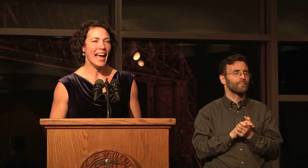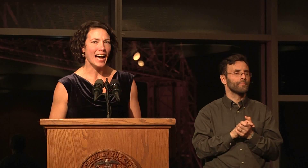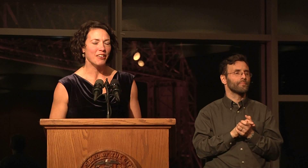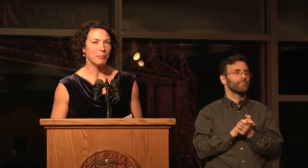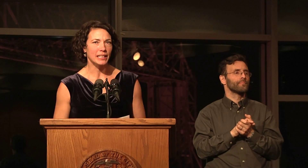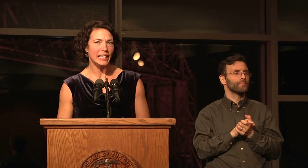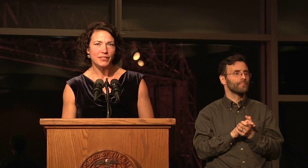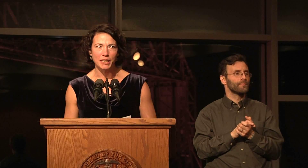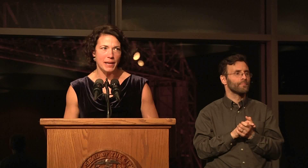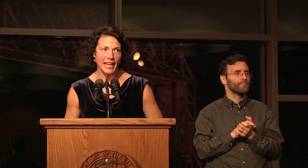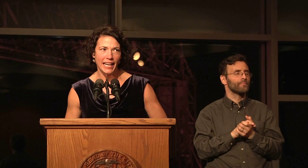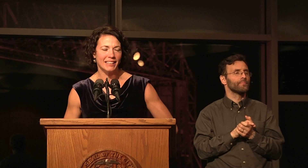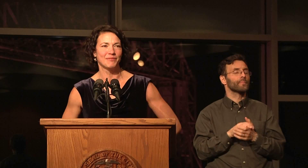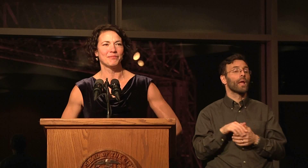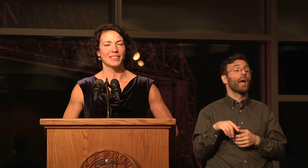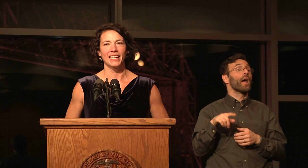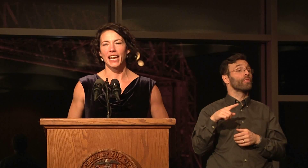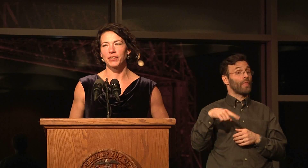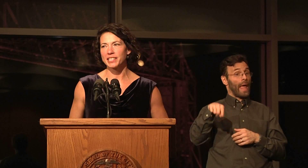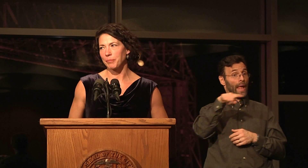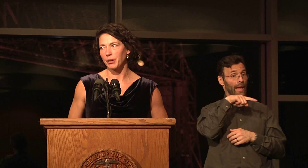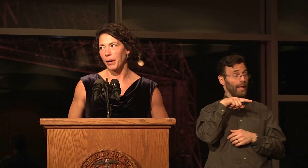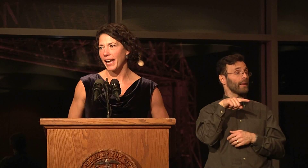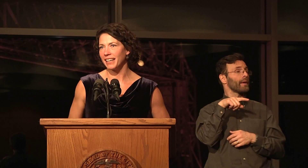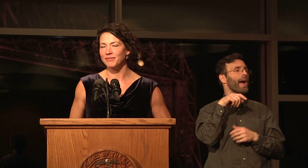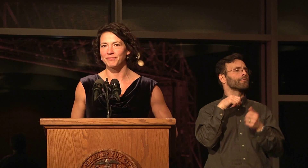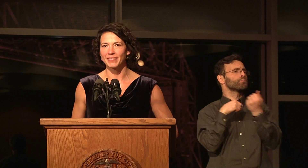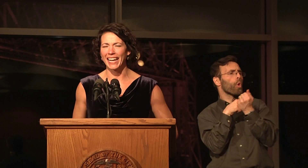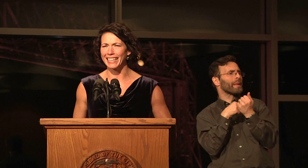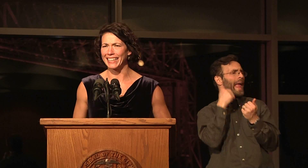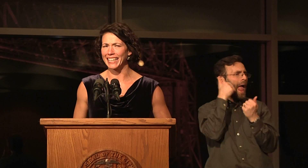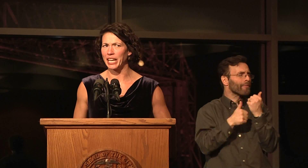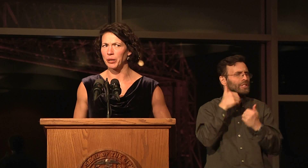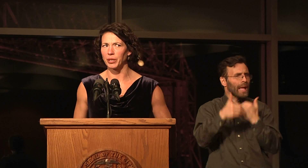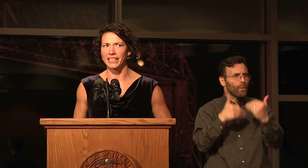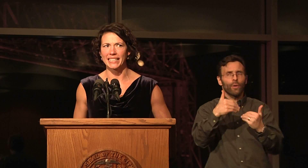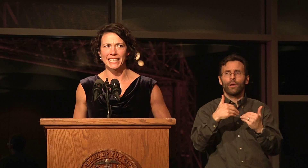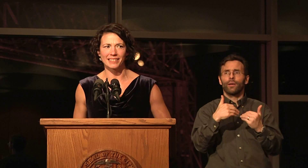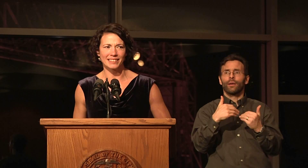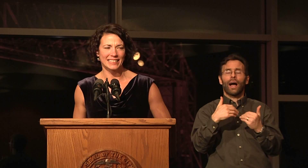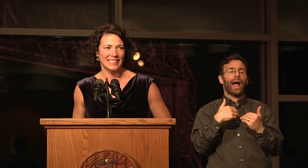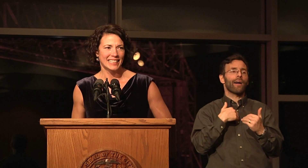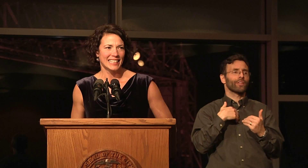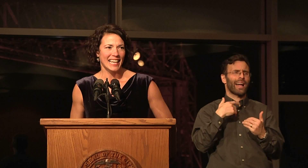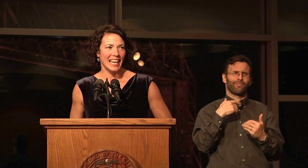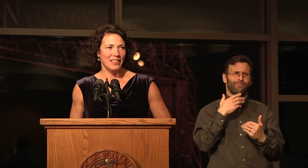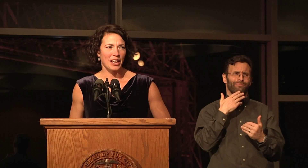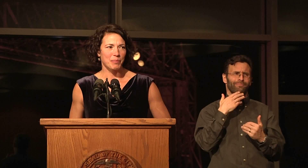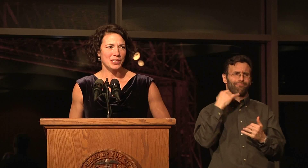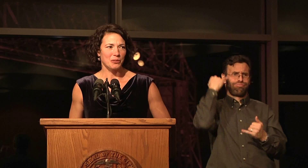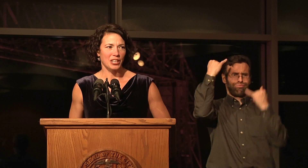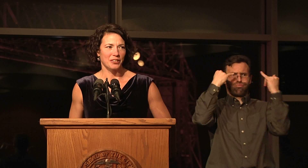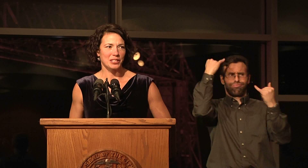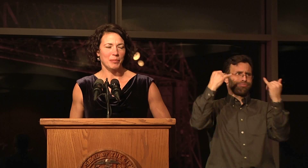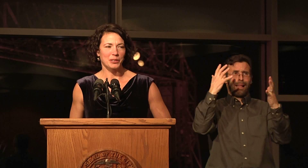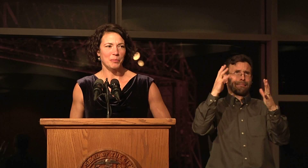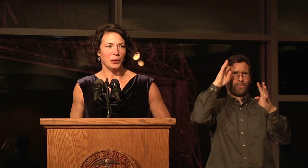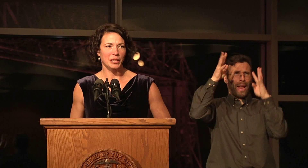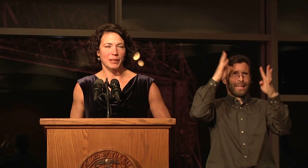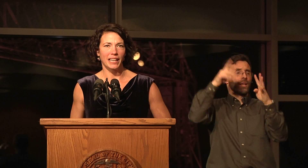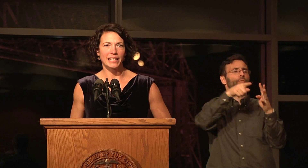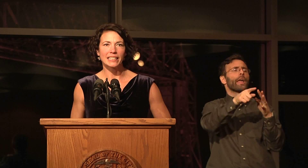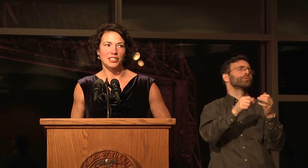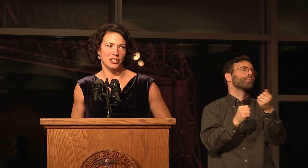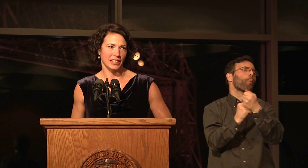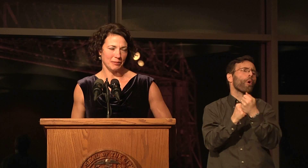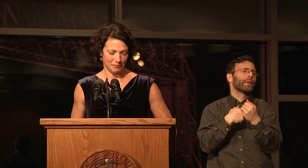And they have believed in me every step of the way. I had a lot of harebrained ideas, and they have been so generous about